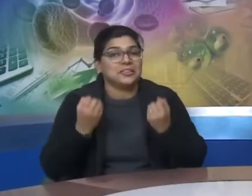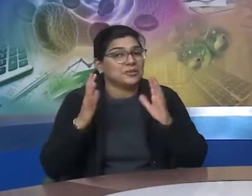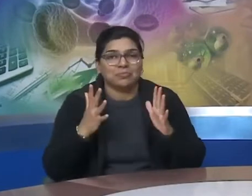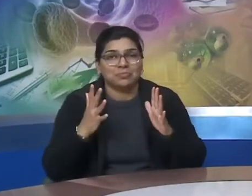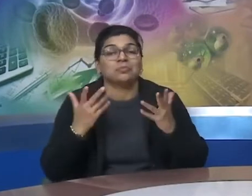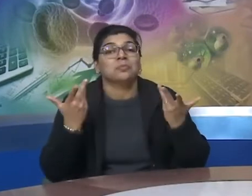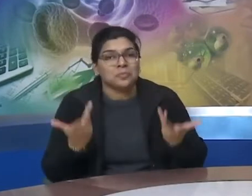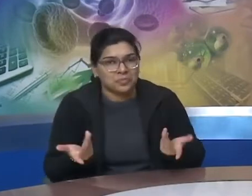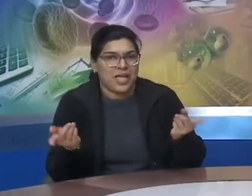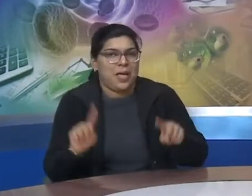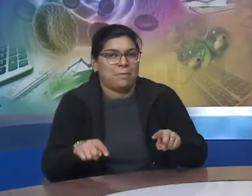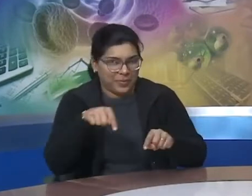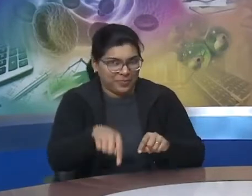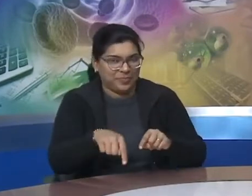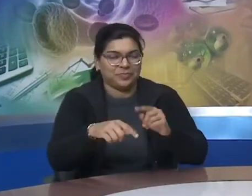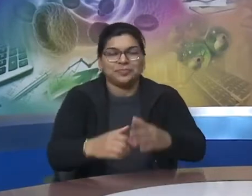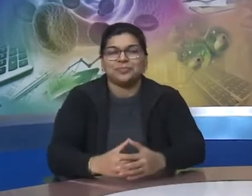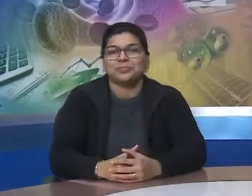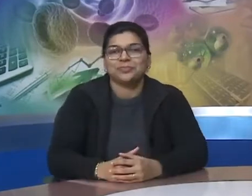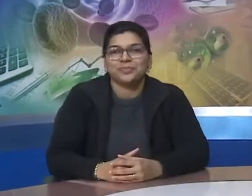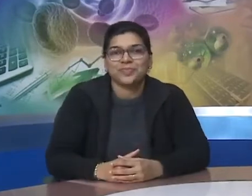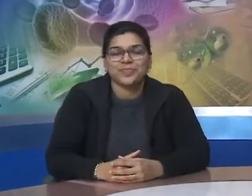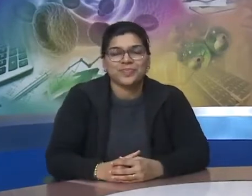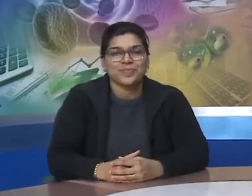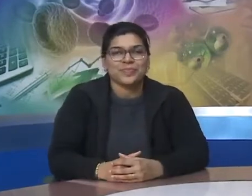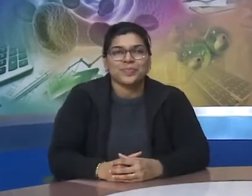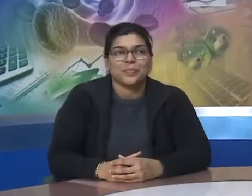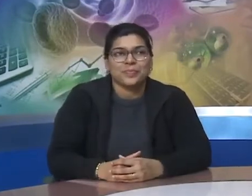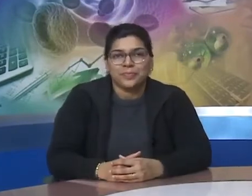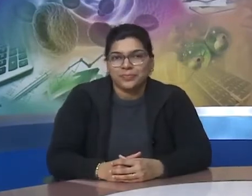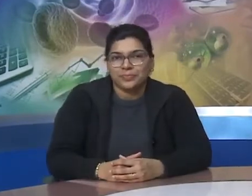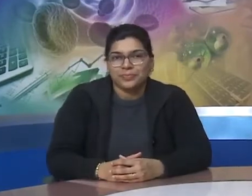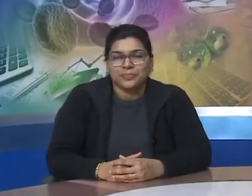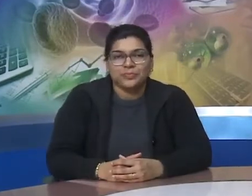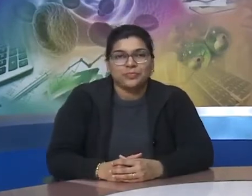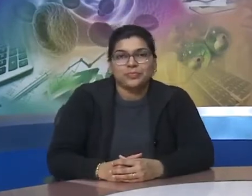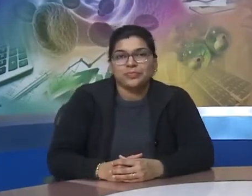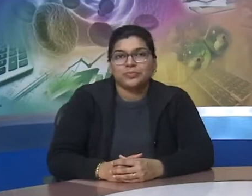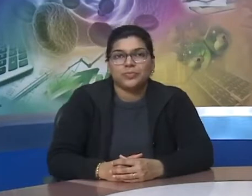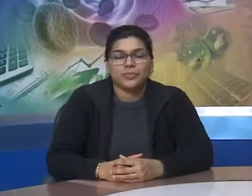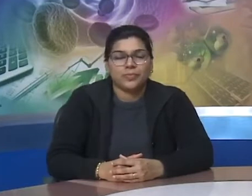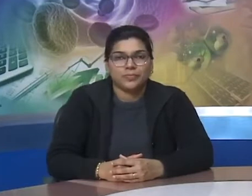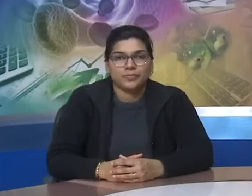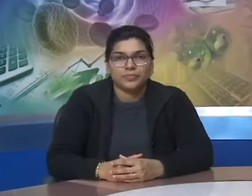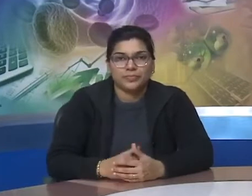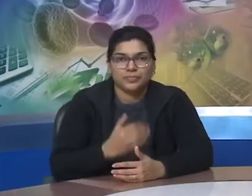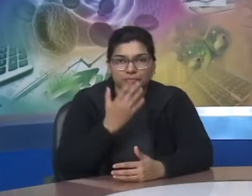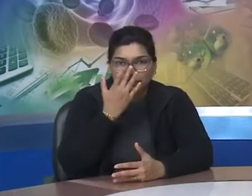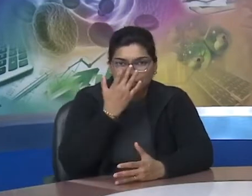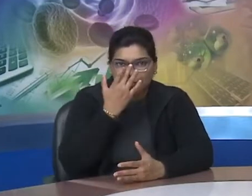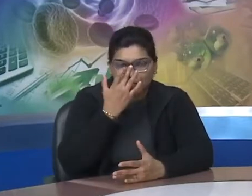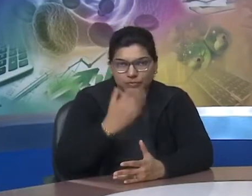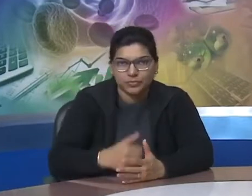go inside to bring the tiger out despite